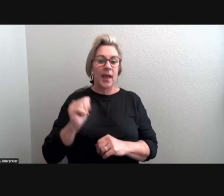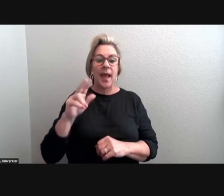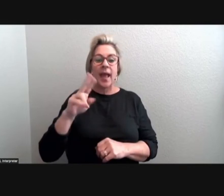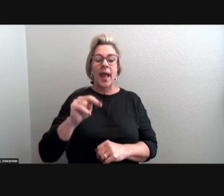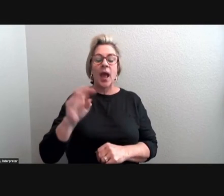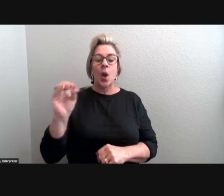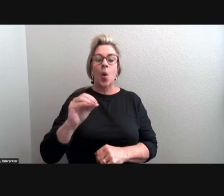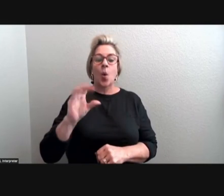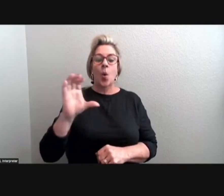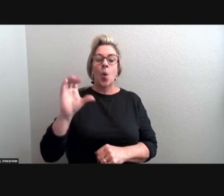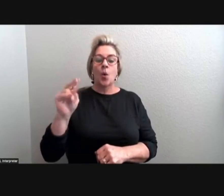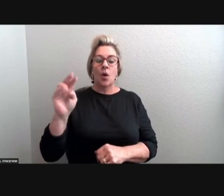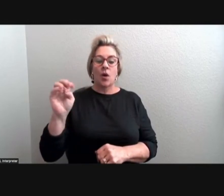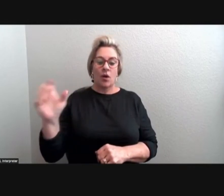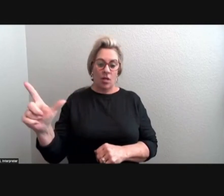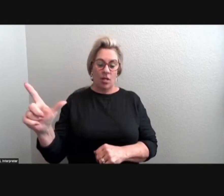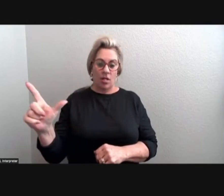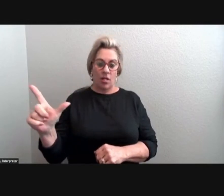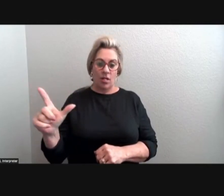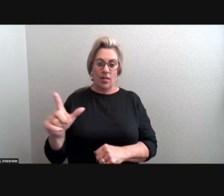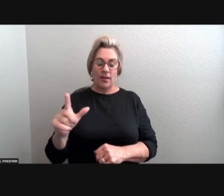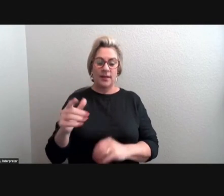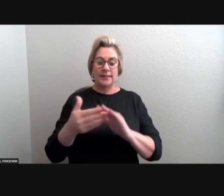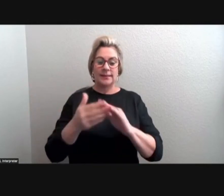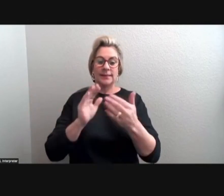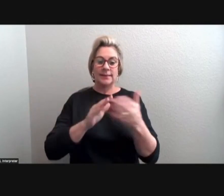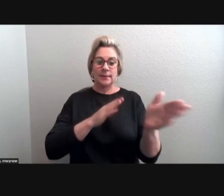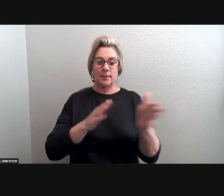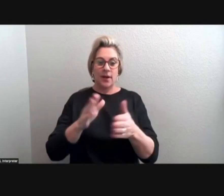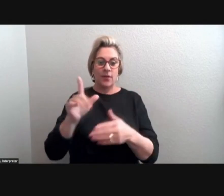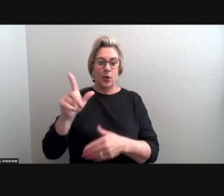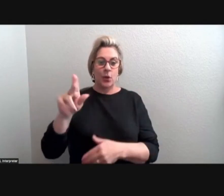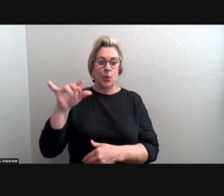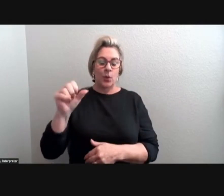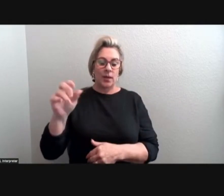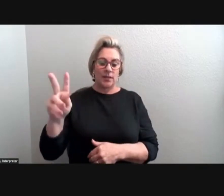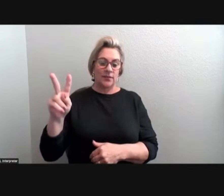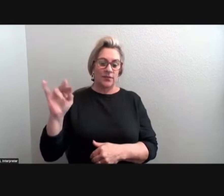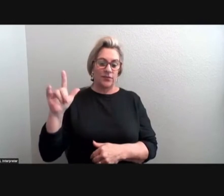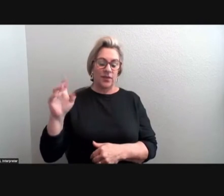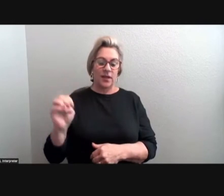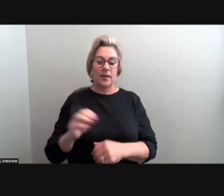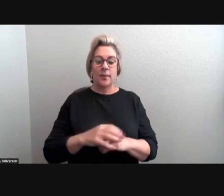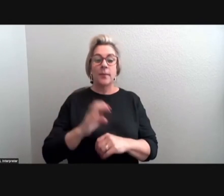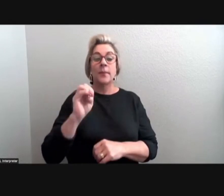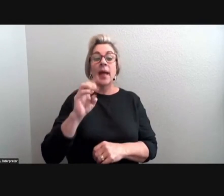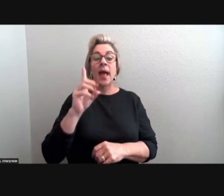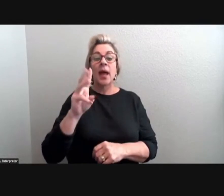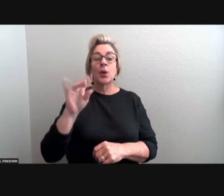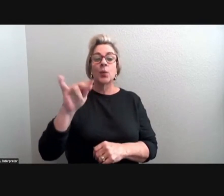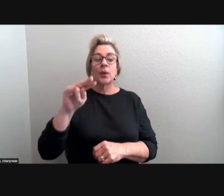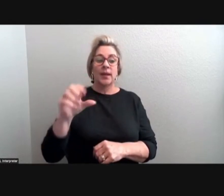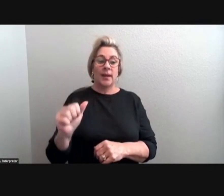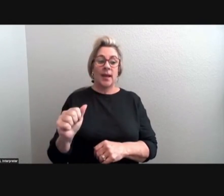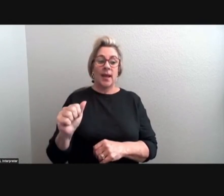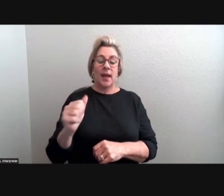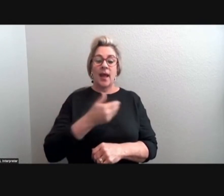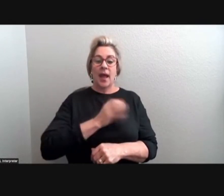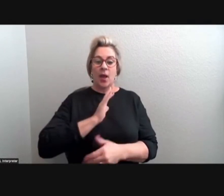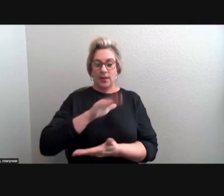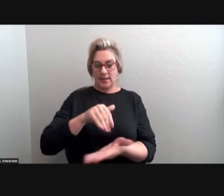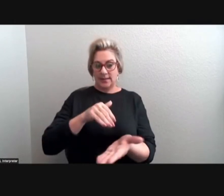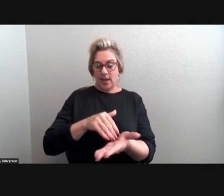former member of the Planning Commission for the city of Louisville, Edwina Salazar, former executive director of Our